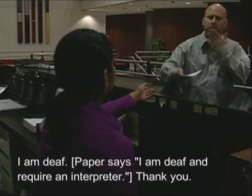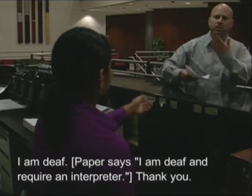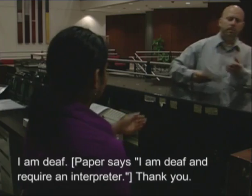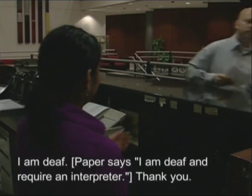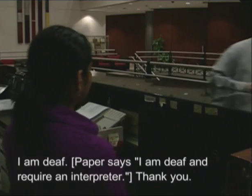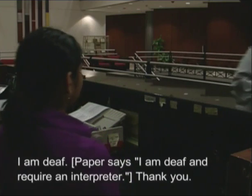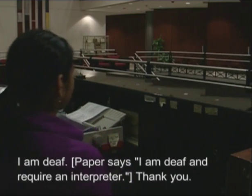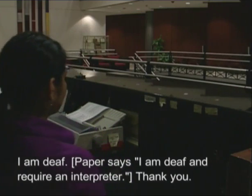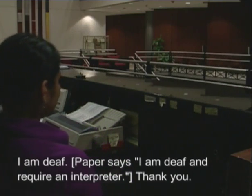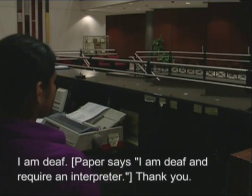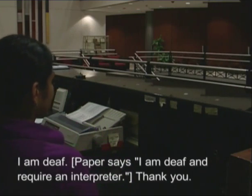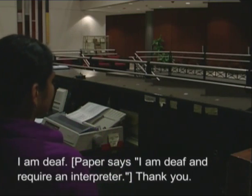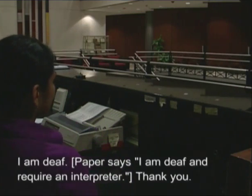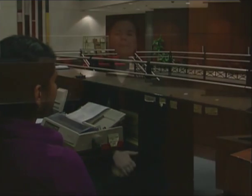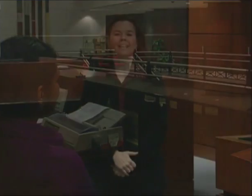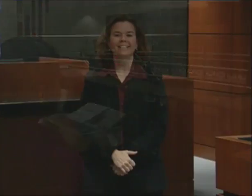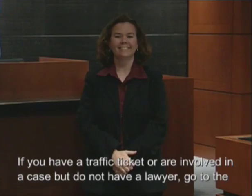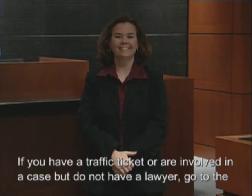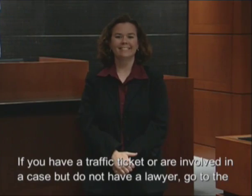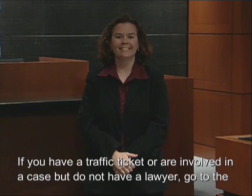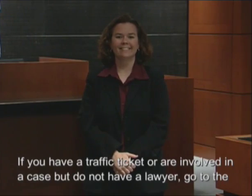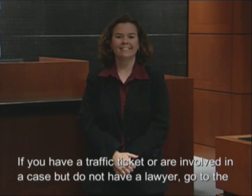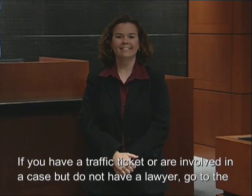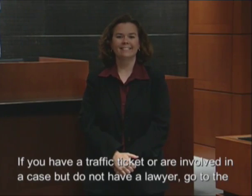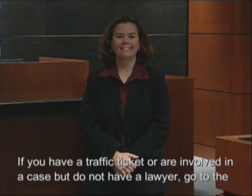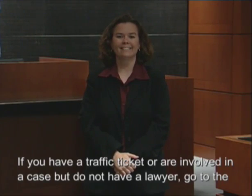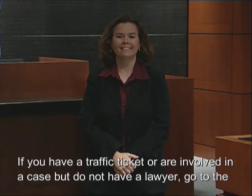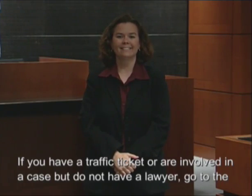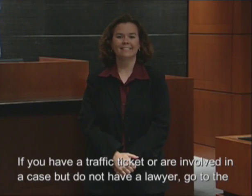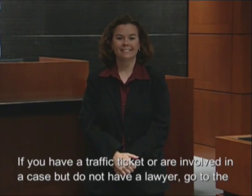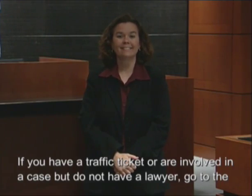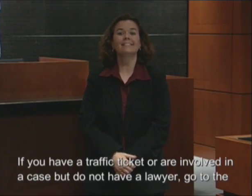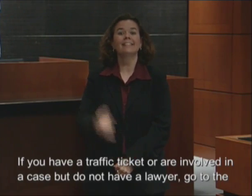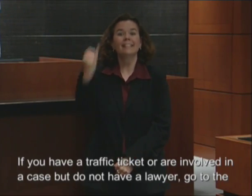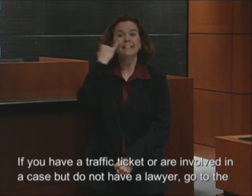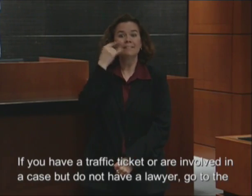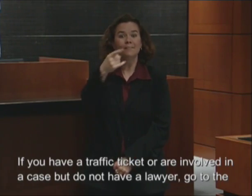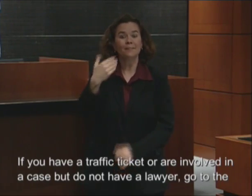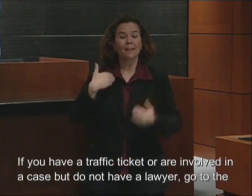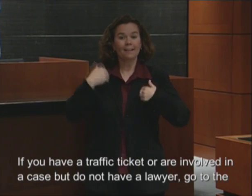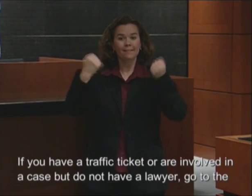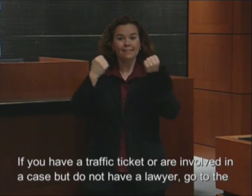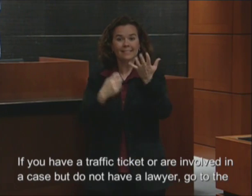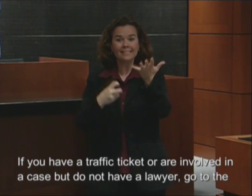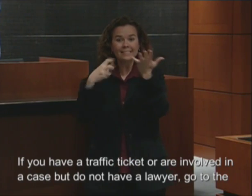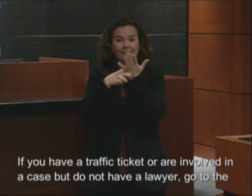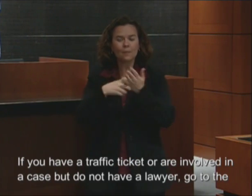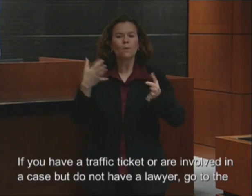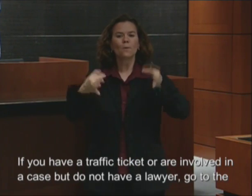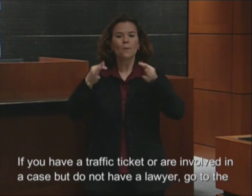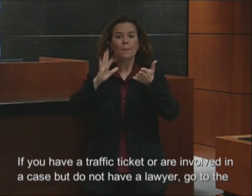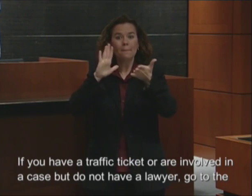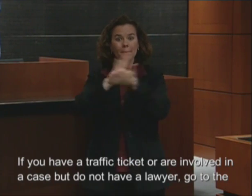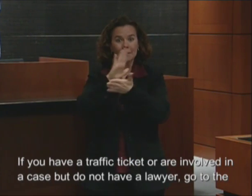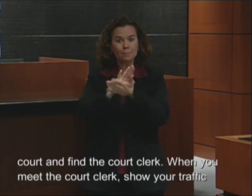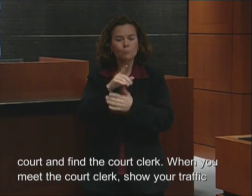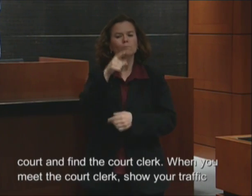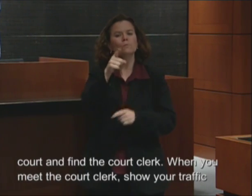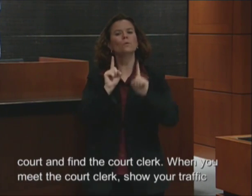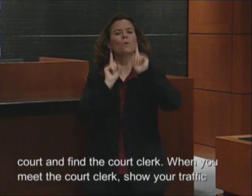Thank you. If you have a traffic ticket or are involved in a case but do not have a lawyer, go to the court and